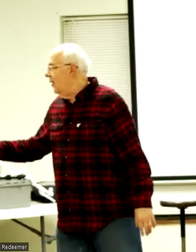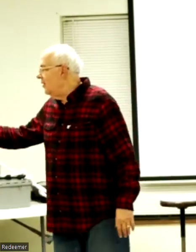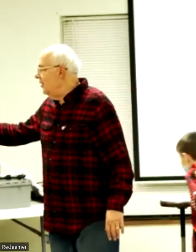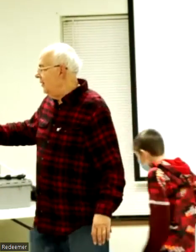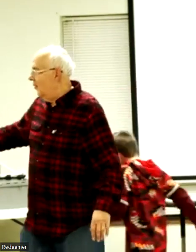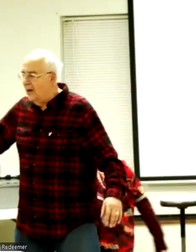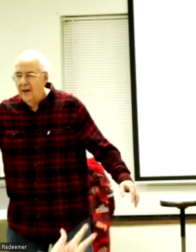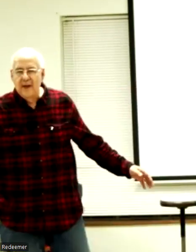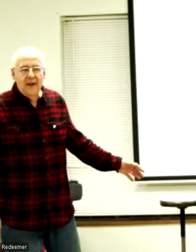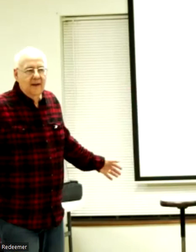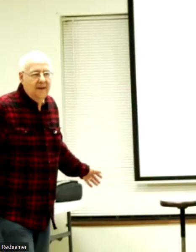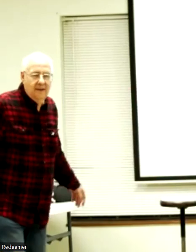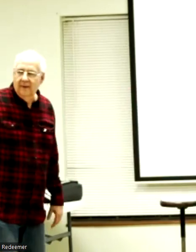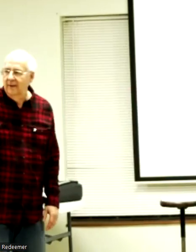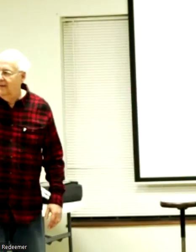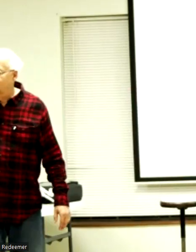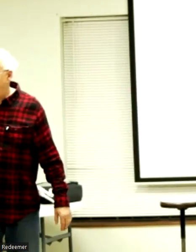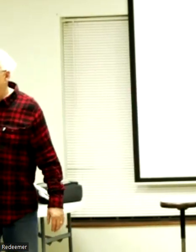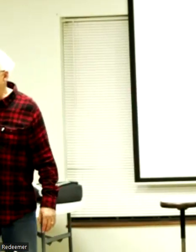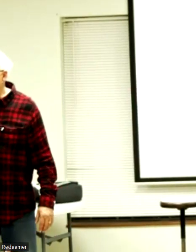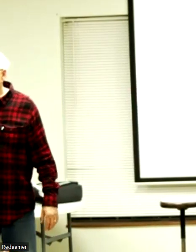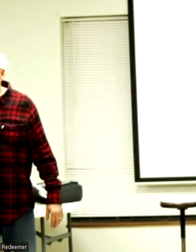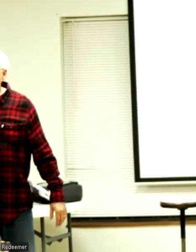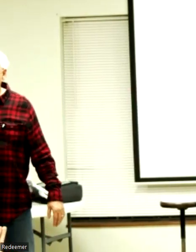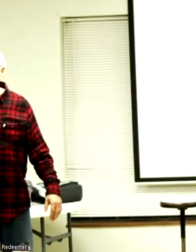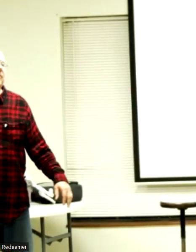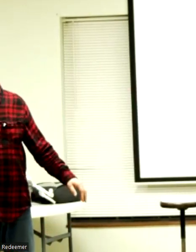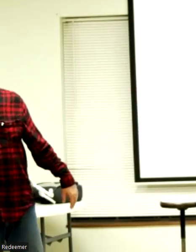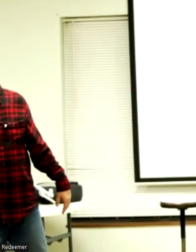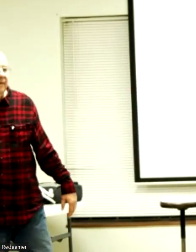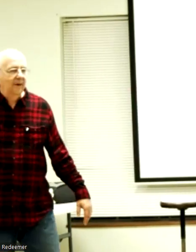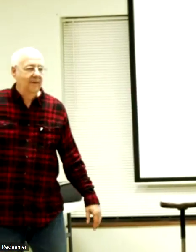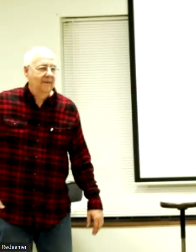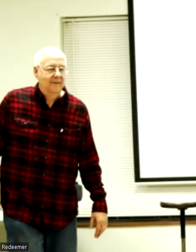one on the right can start, just go back and forth.